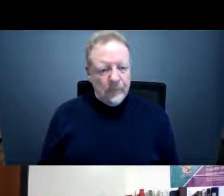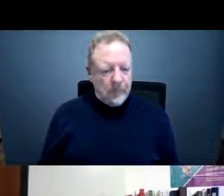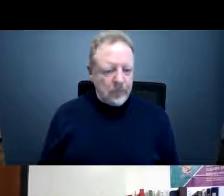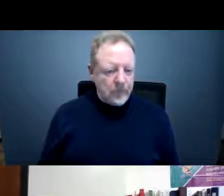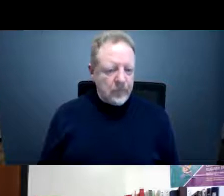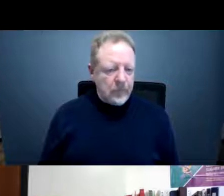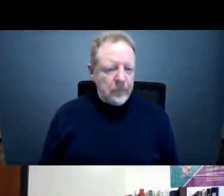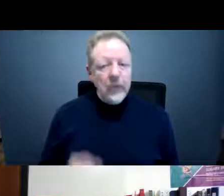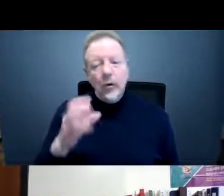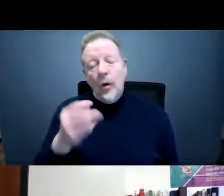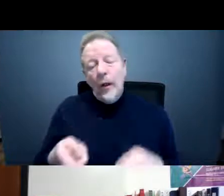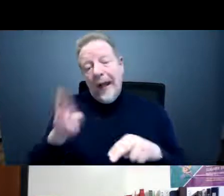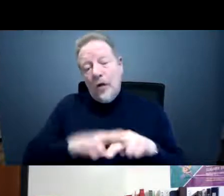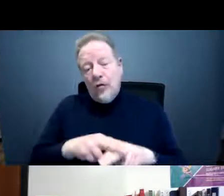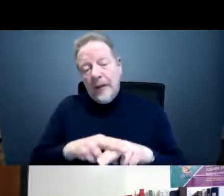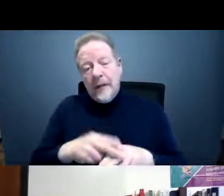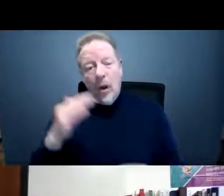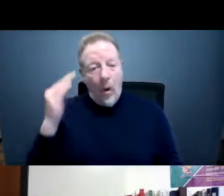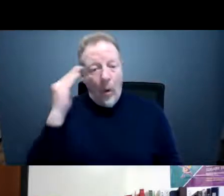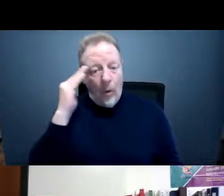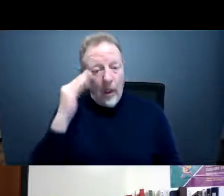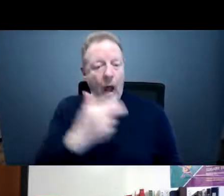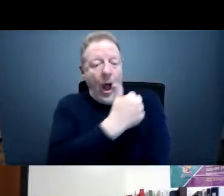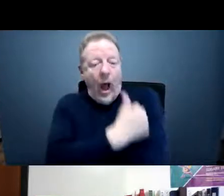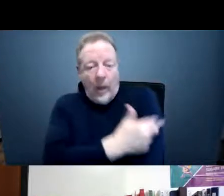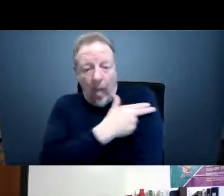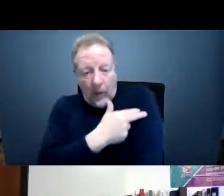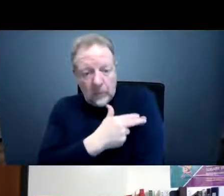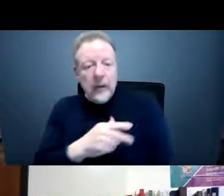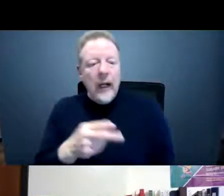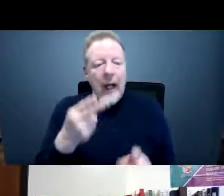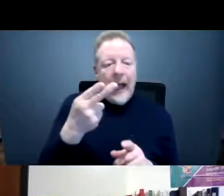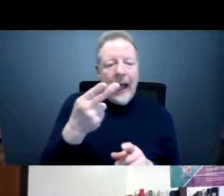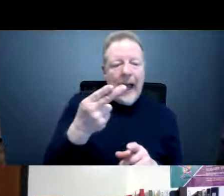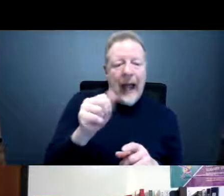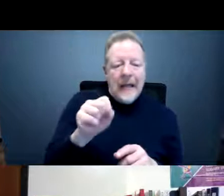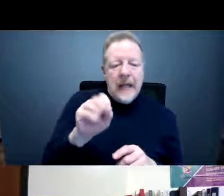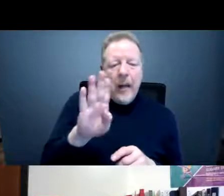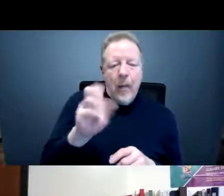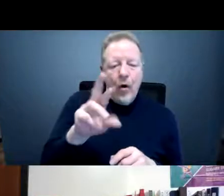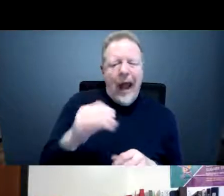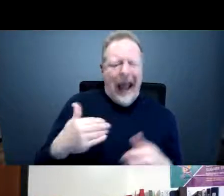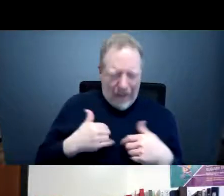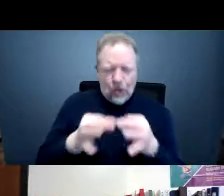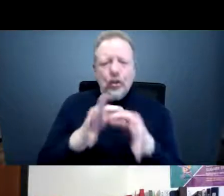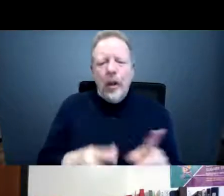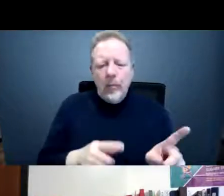So to increase awareness, hospitals, you know, like even Hasbro has interpreters. We had a mom who had